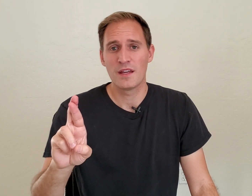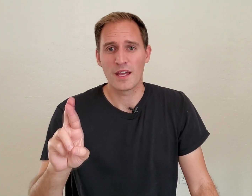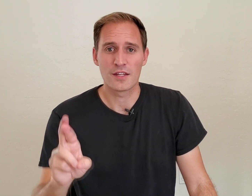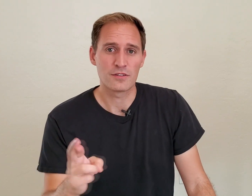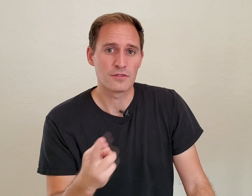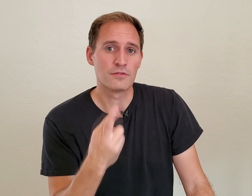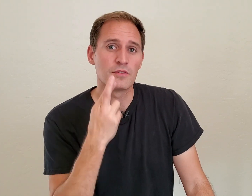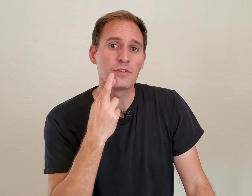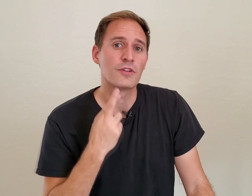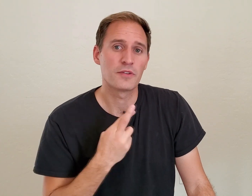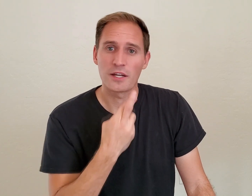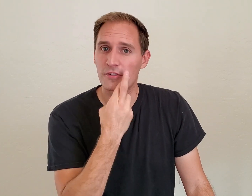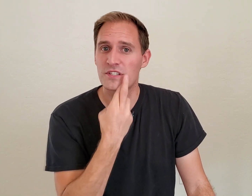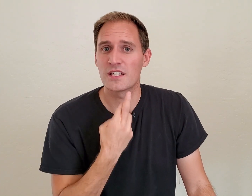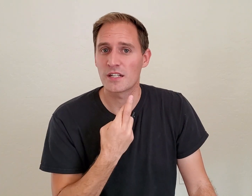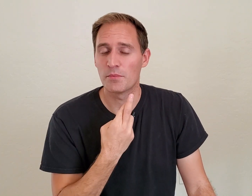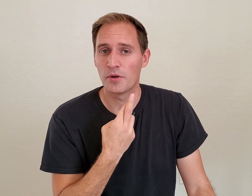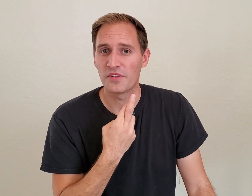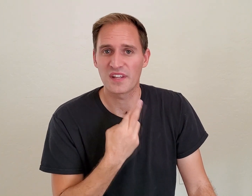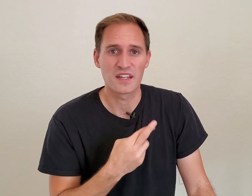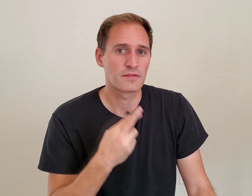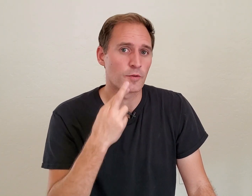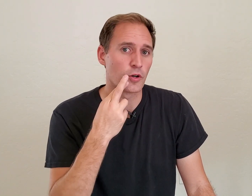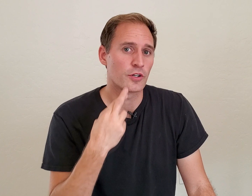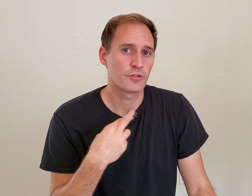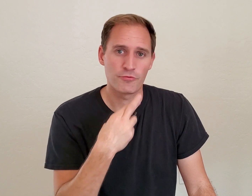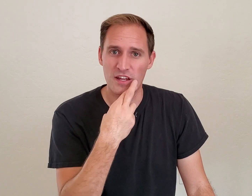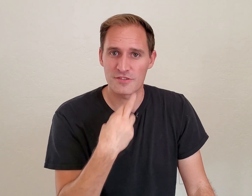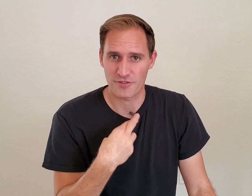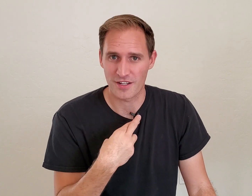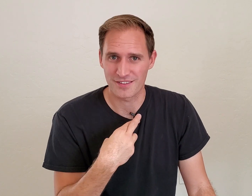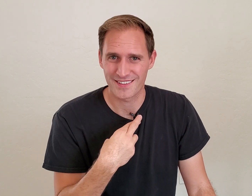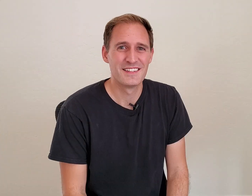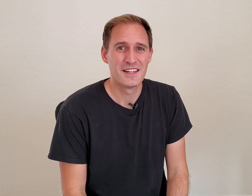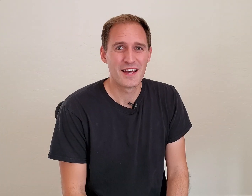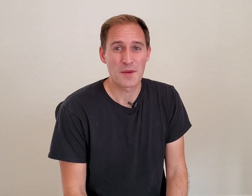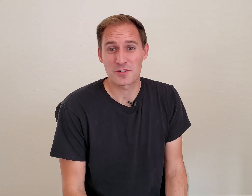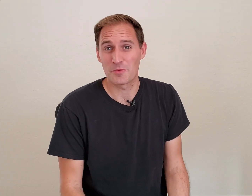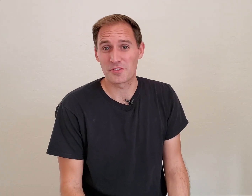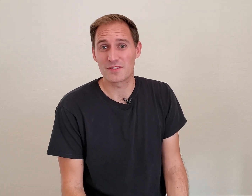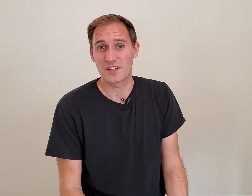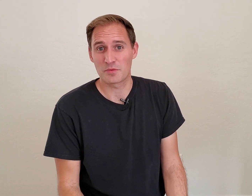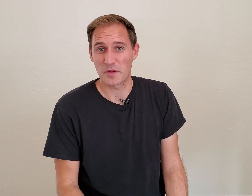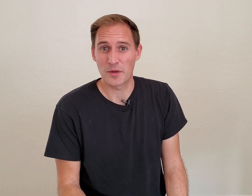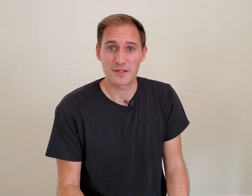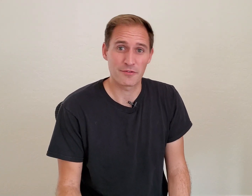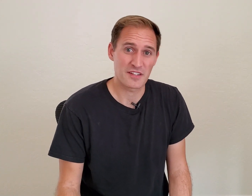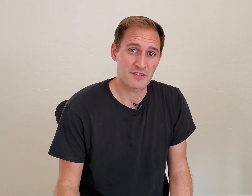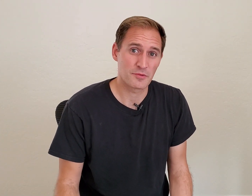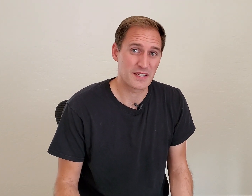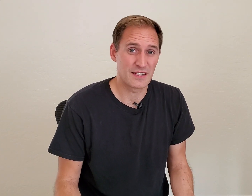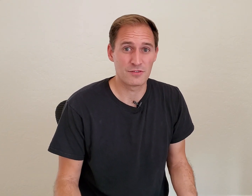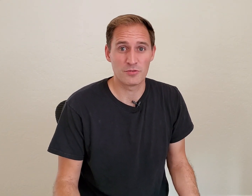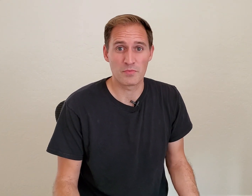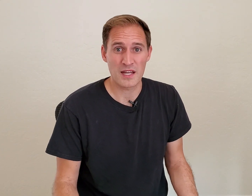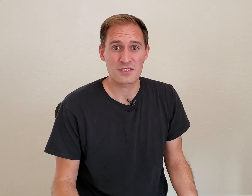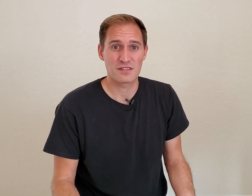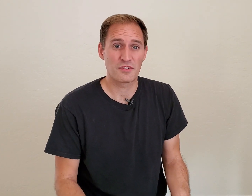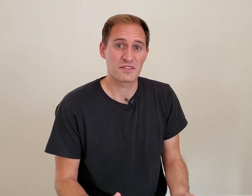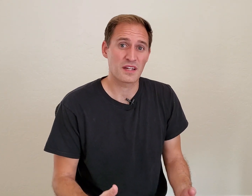and you go down your chin on both sides for restaurant. I'm sure most of us, when we go out to a restaurant, we eat too much. So the sign